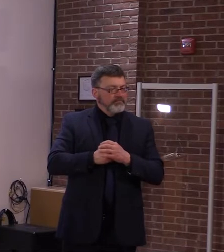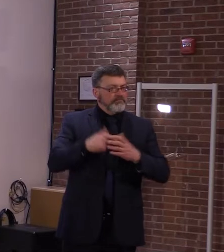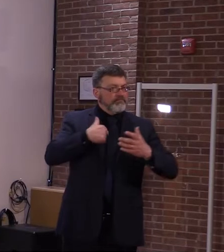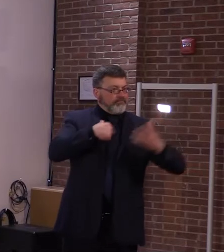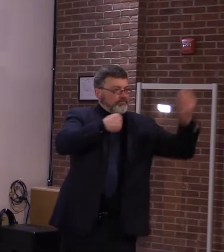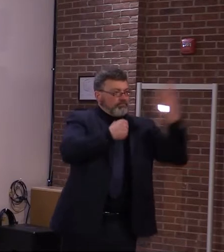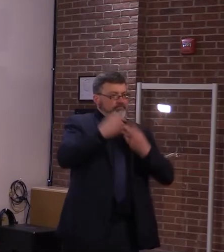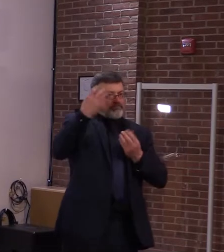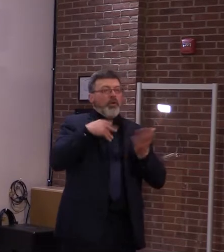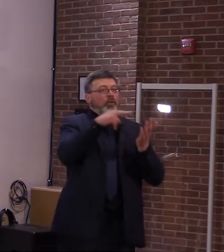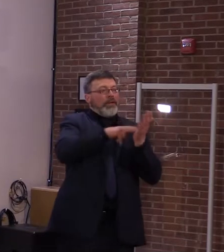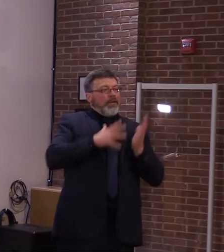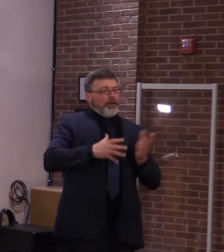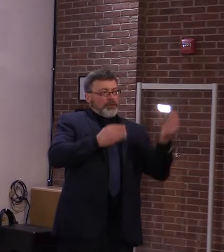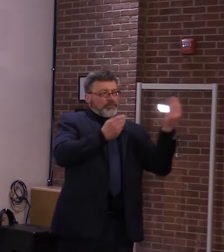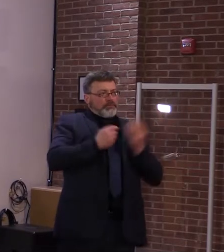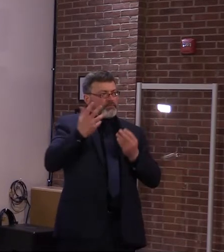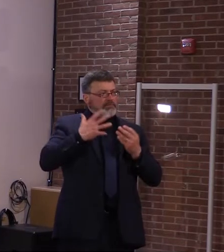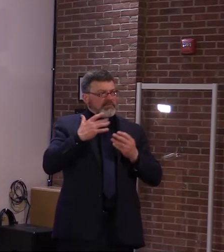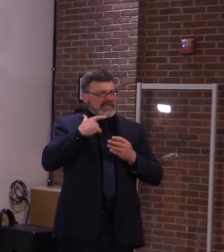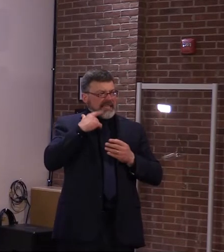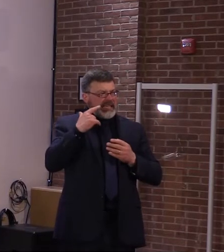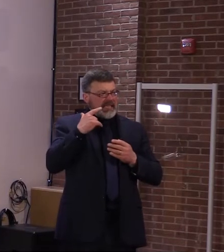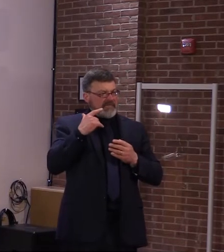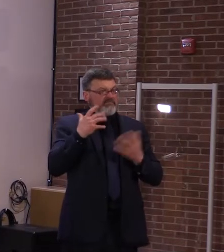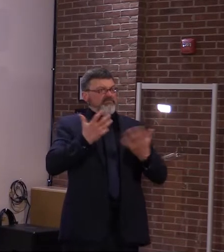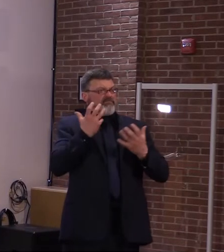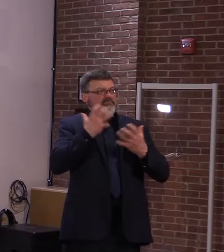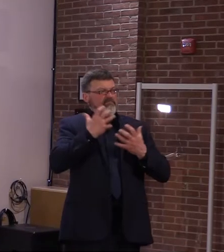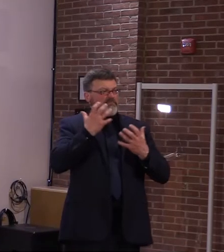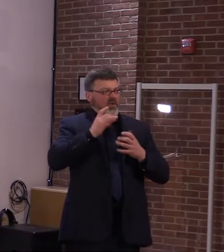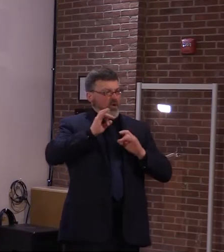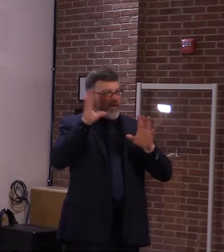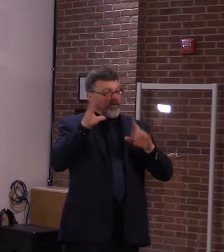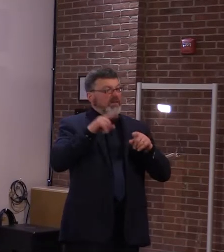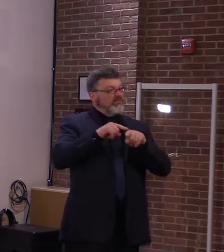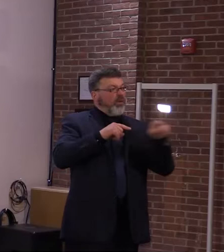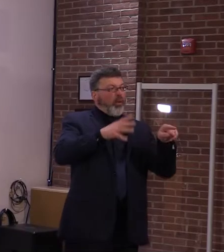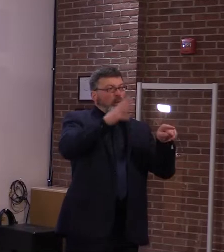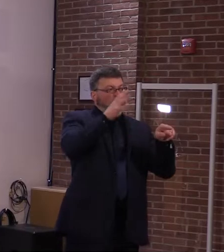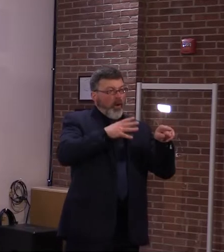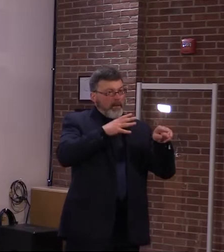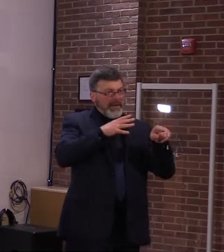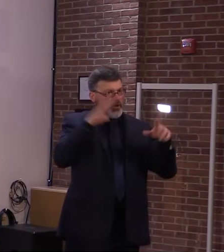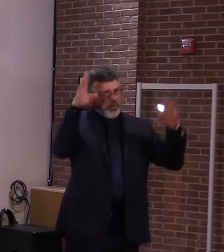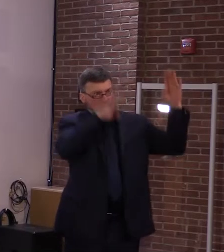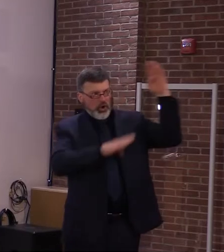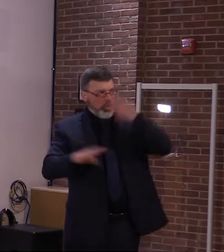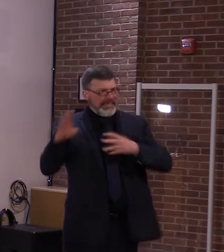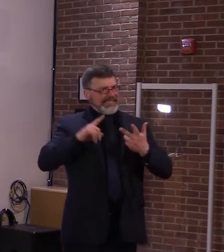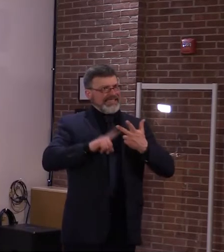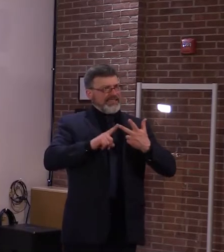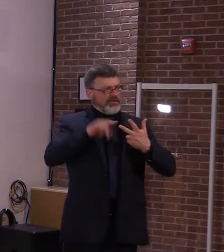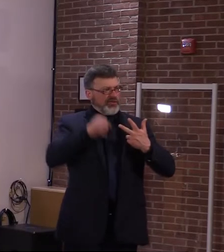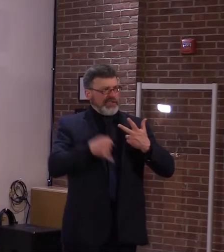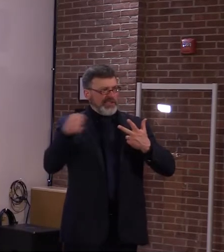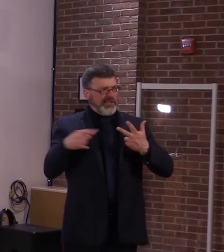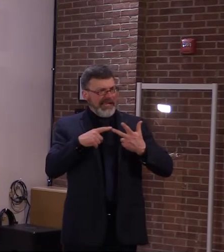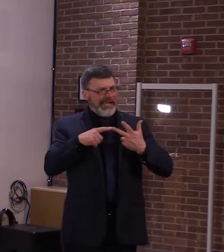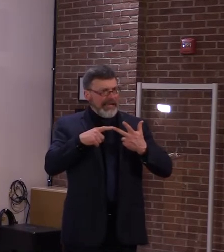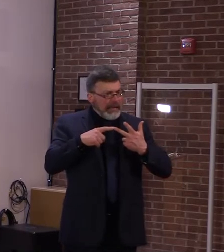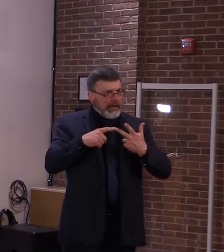Johnson & Johnson vaccine shot, if and when it does get approval to restart. What are the latest numbers of